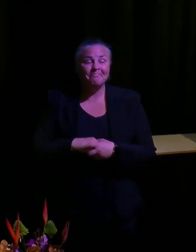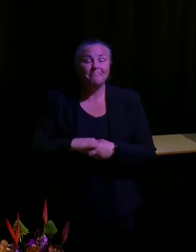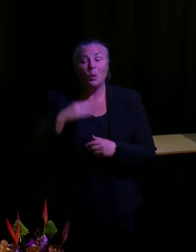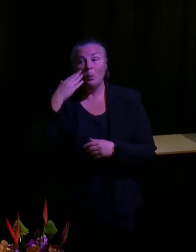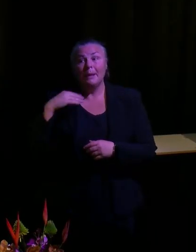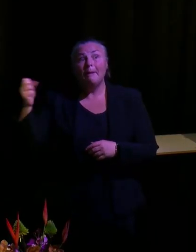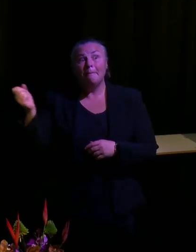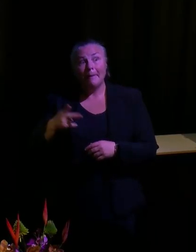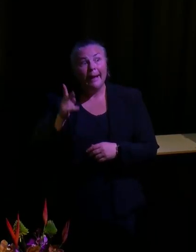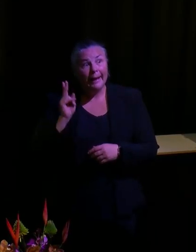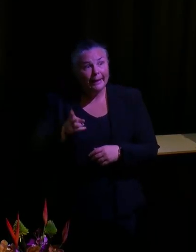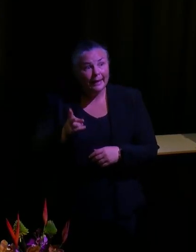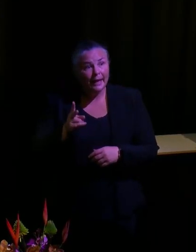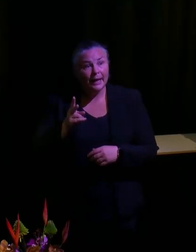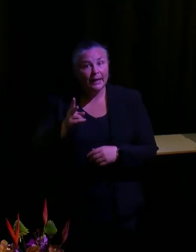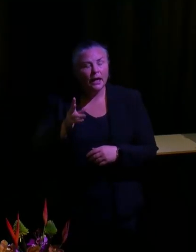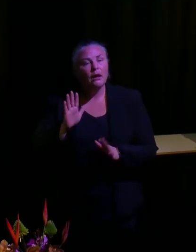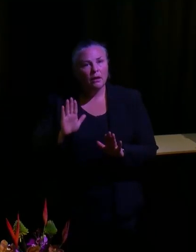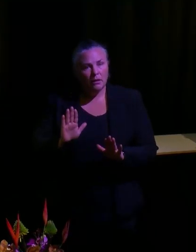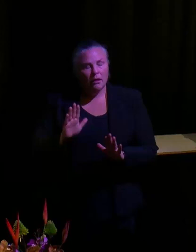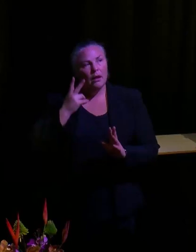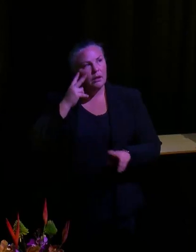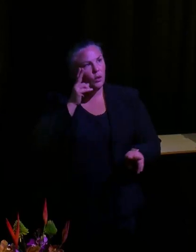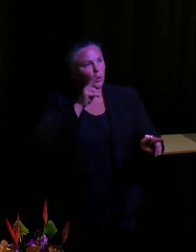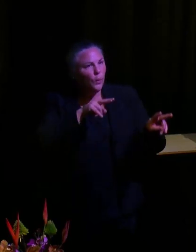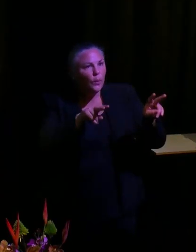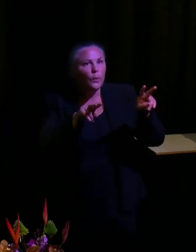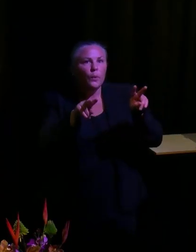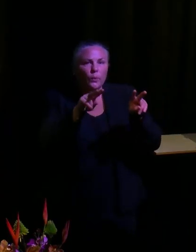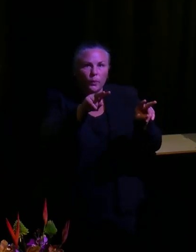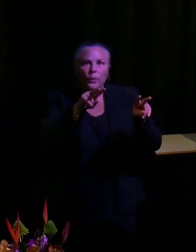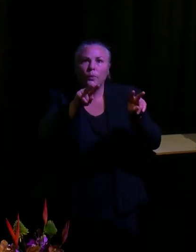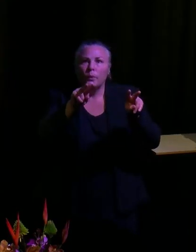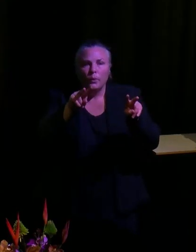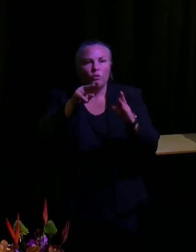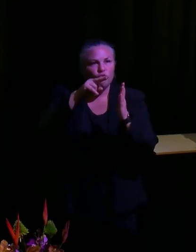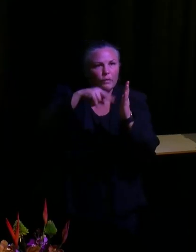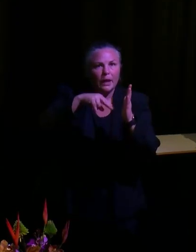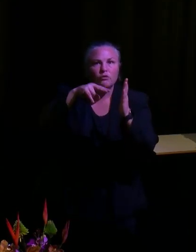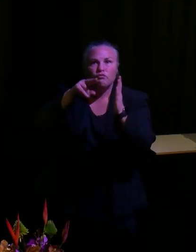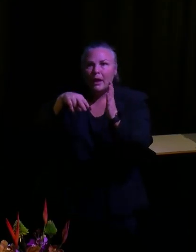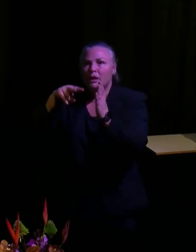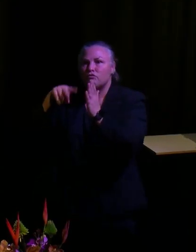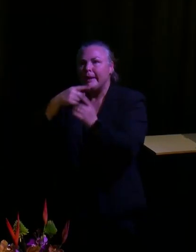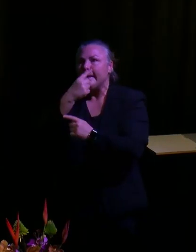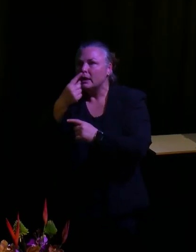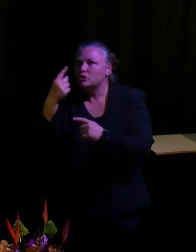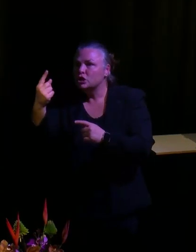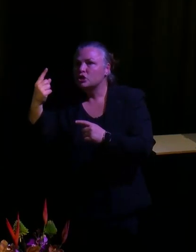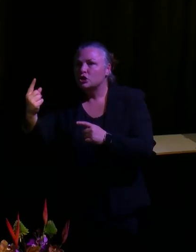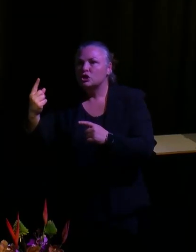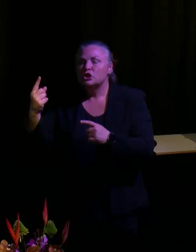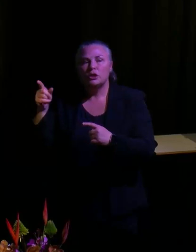And she came back and then she went and looked at all the works and read about each work. She calmed down. She